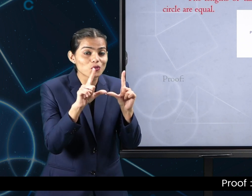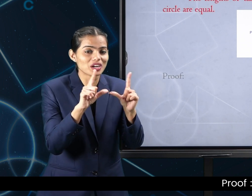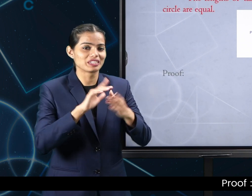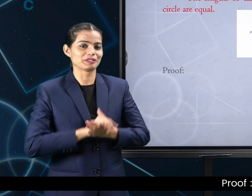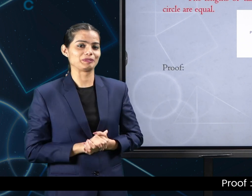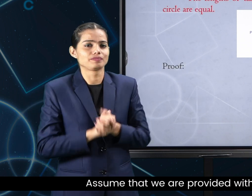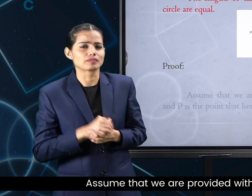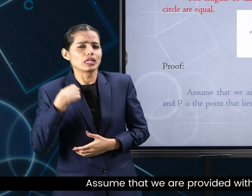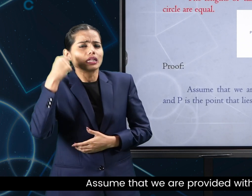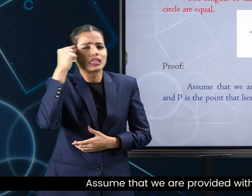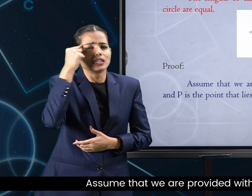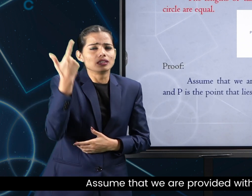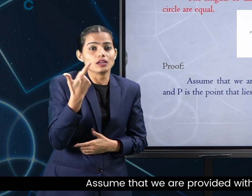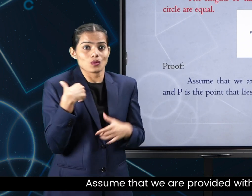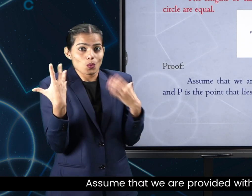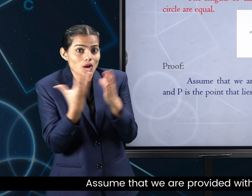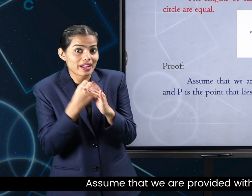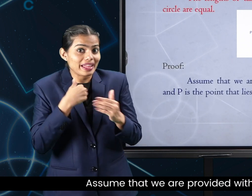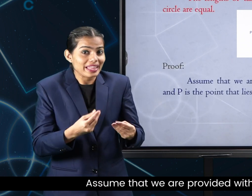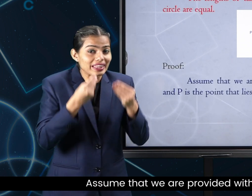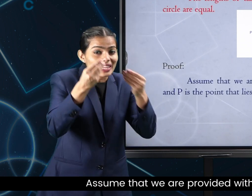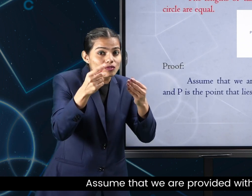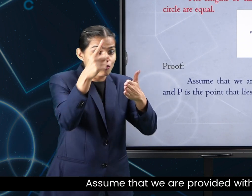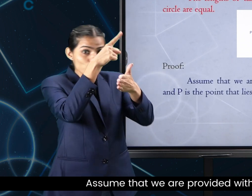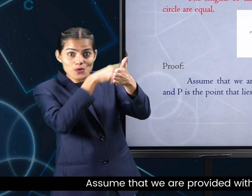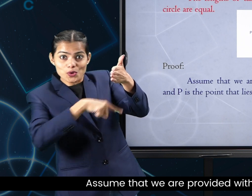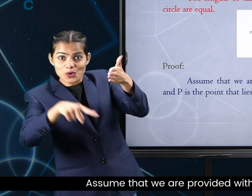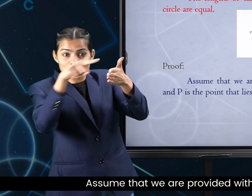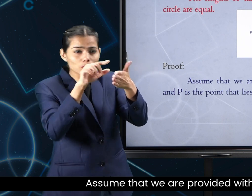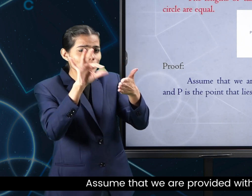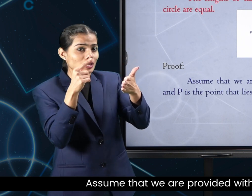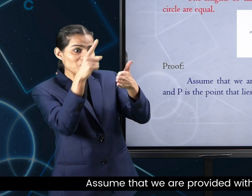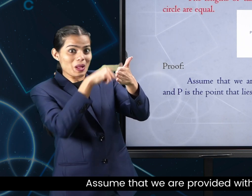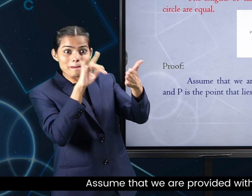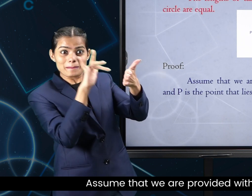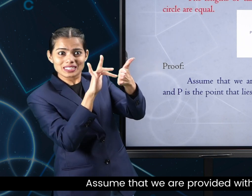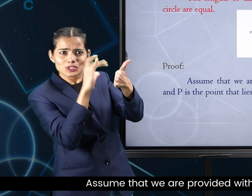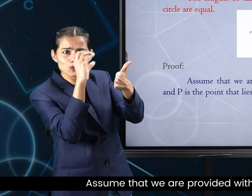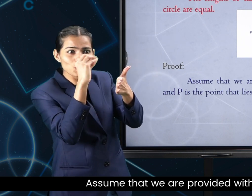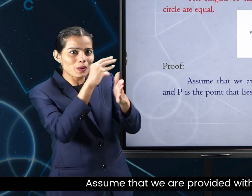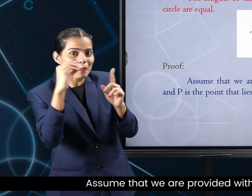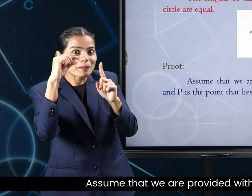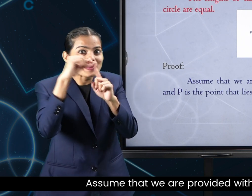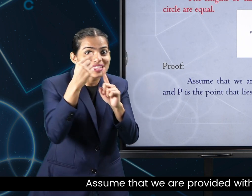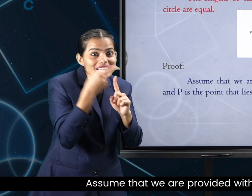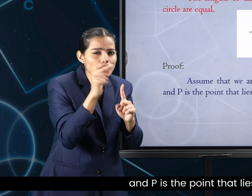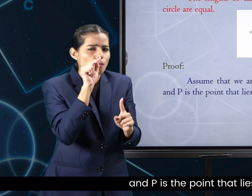Proof. Assume that we are provided with a circle whose center is O and P is